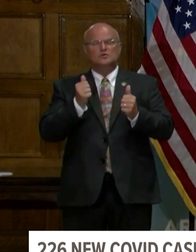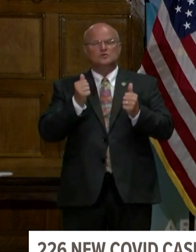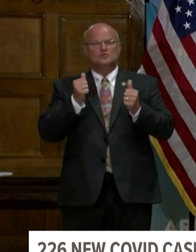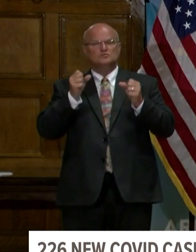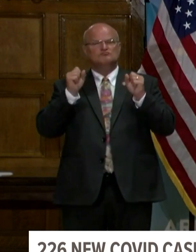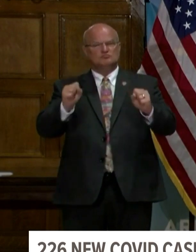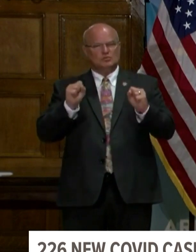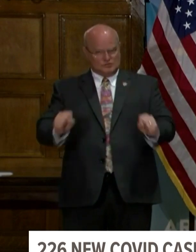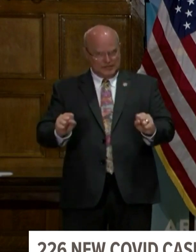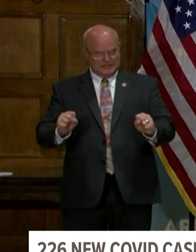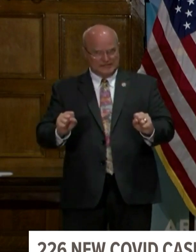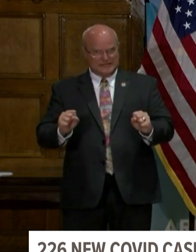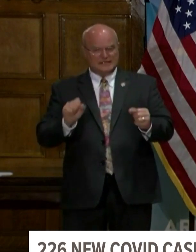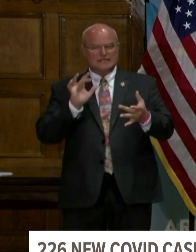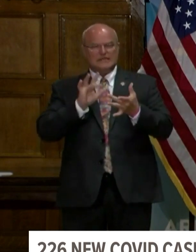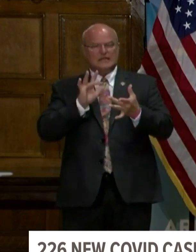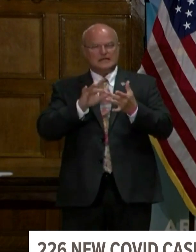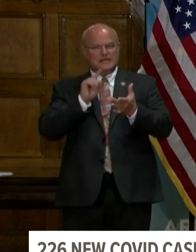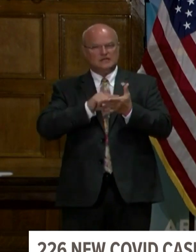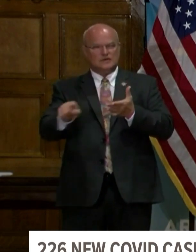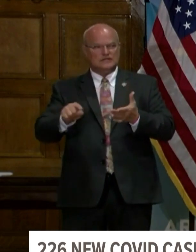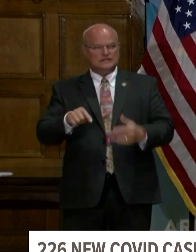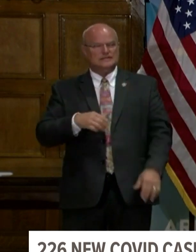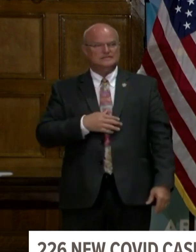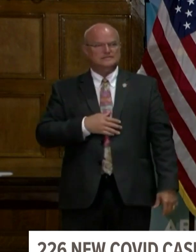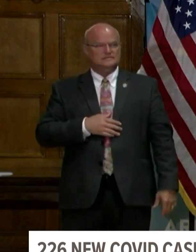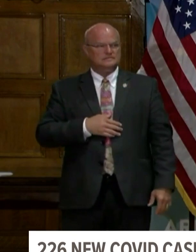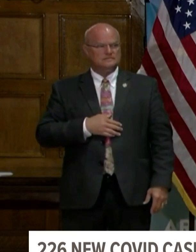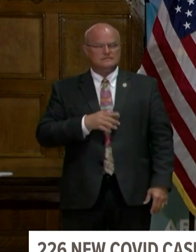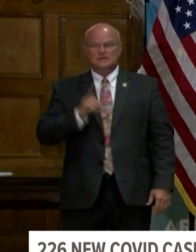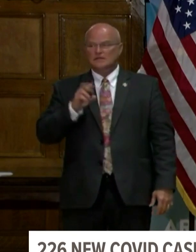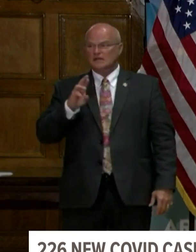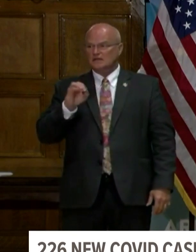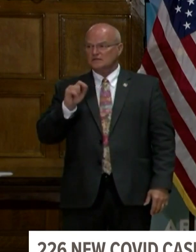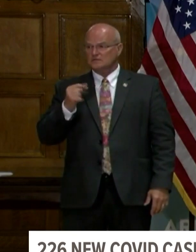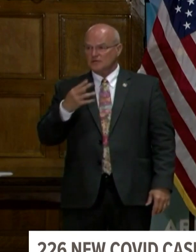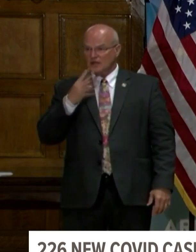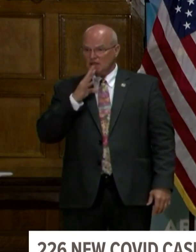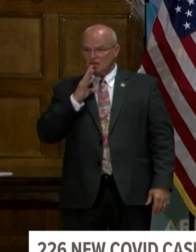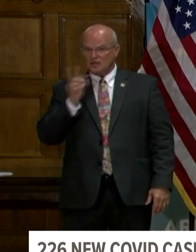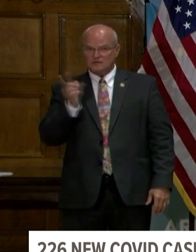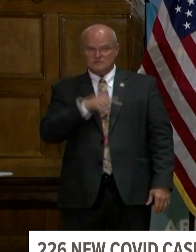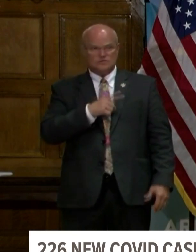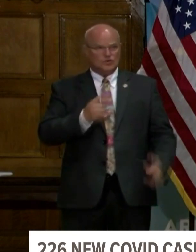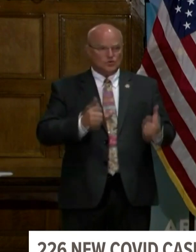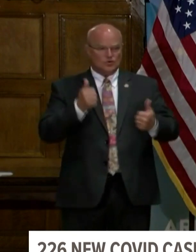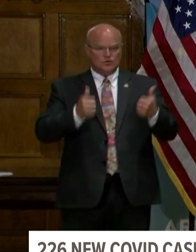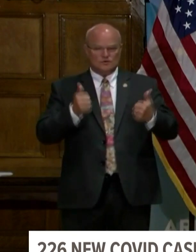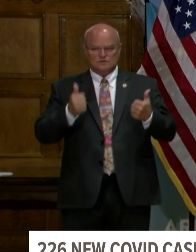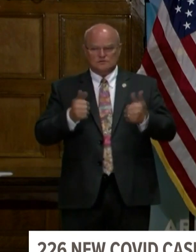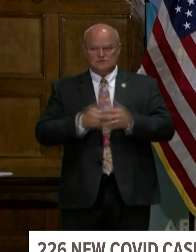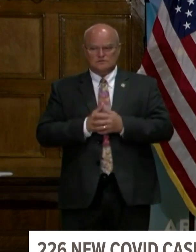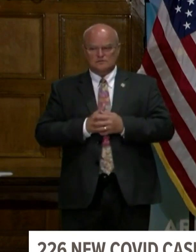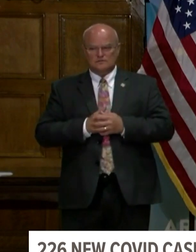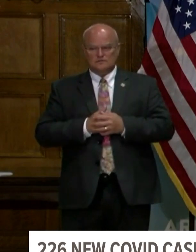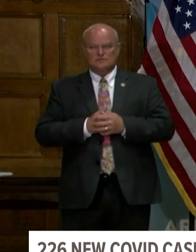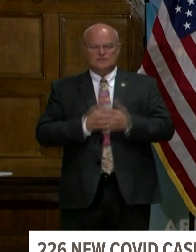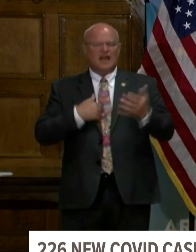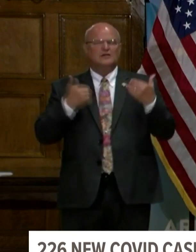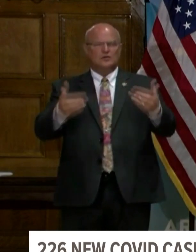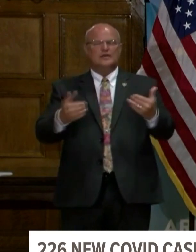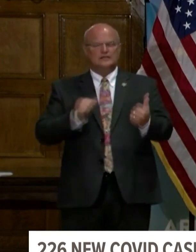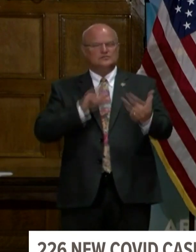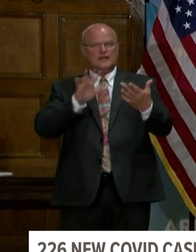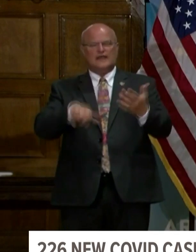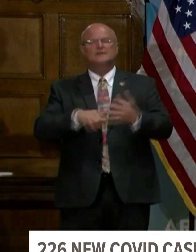robust capability in terms of our contact tracing. Is that, Dr. Smith, did you want to refer to Dr. Dillahay on that, or do you want to cover that? I'll go